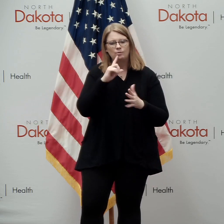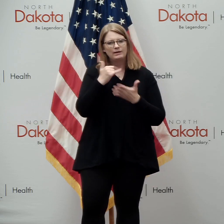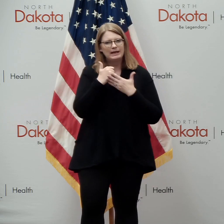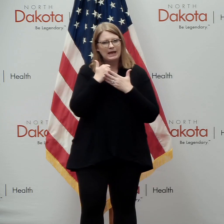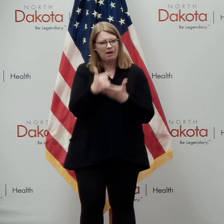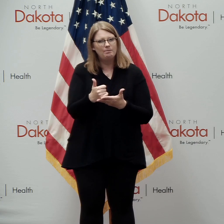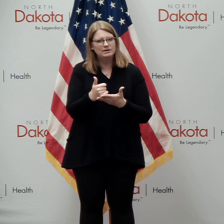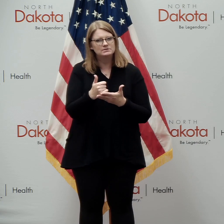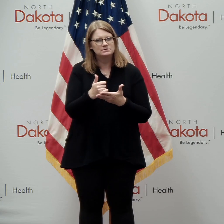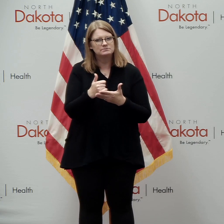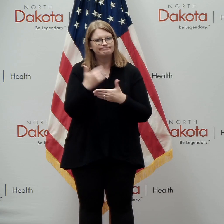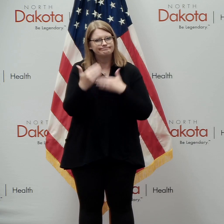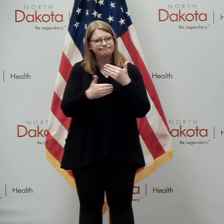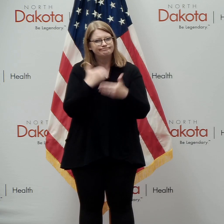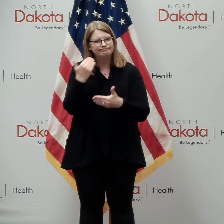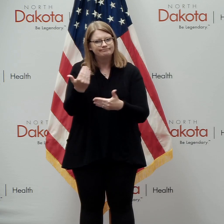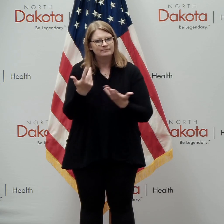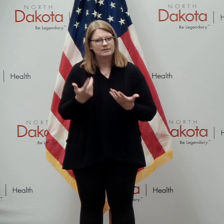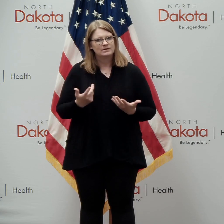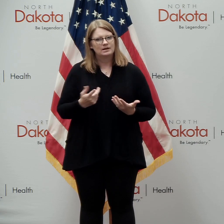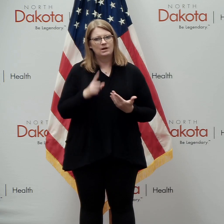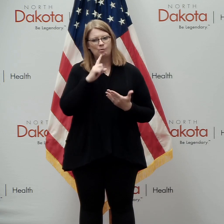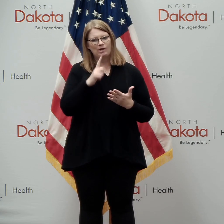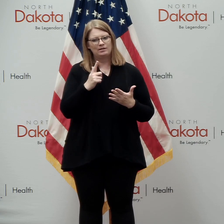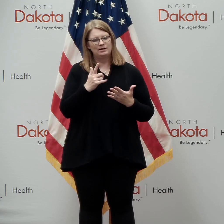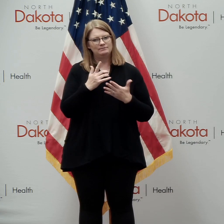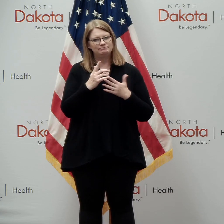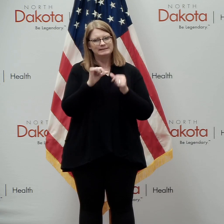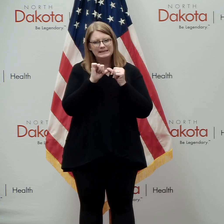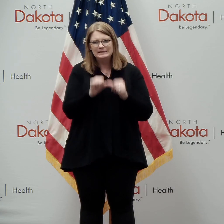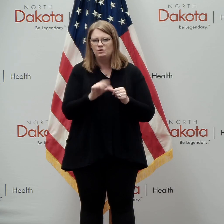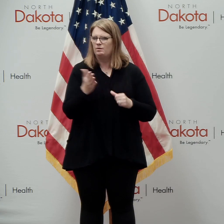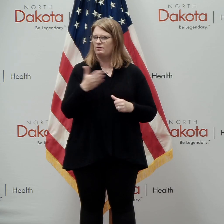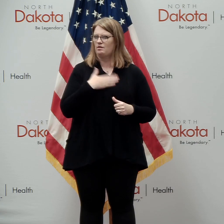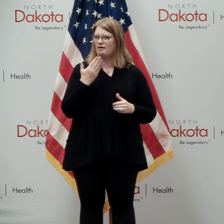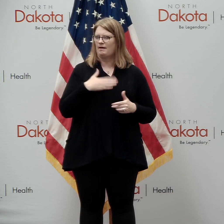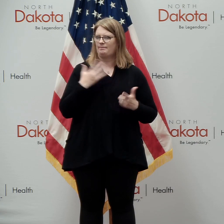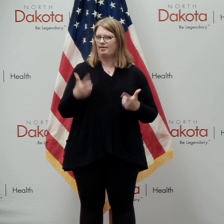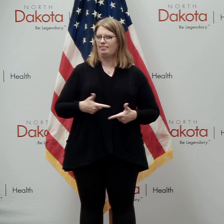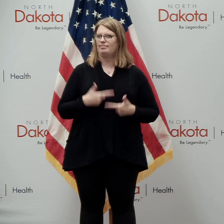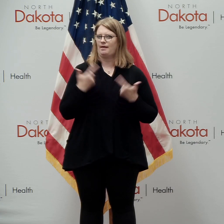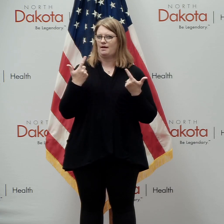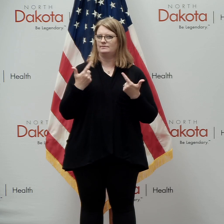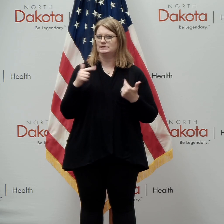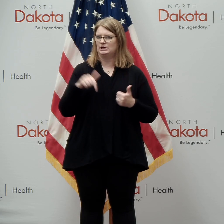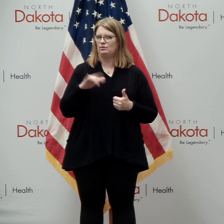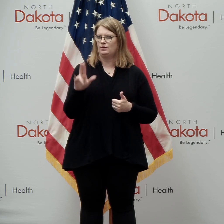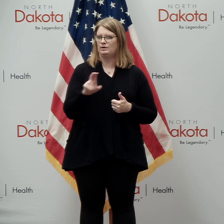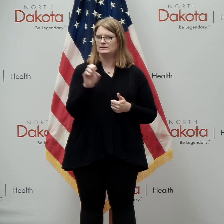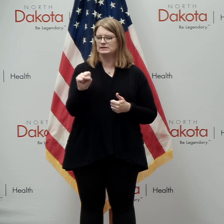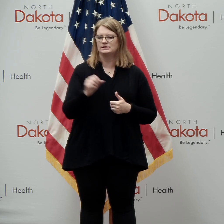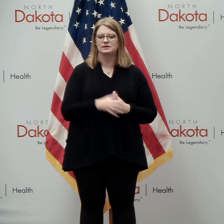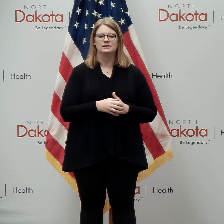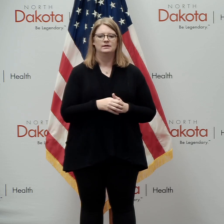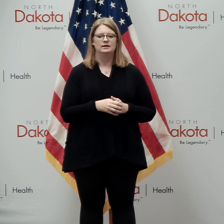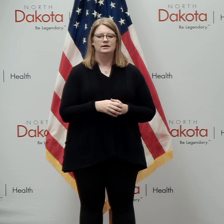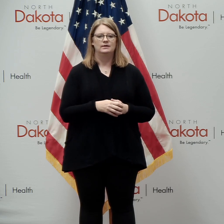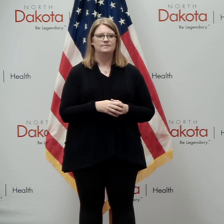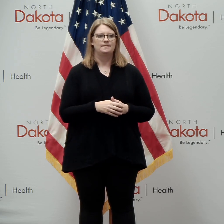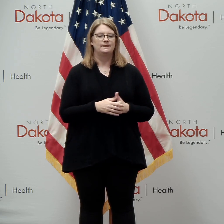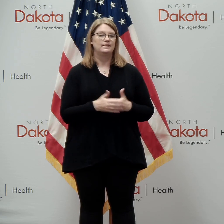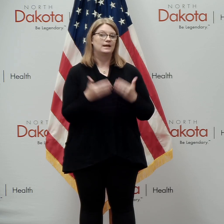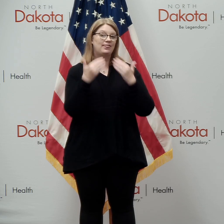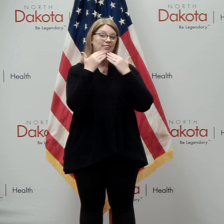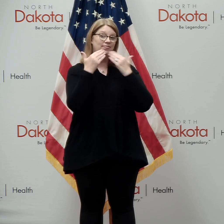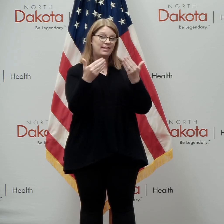us lead the happy lives which we all want to be able to pursue here in the United States. So with that, I want to say thank